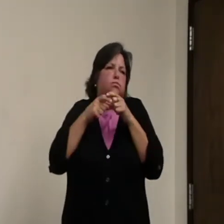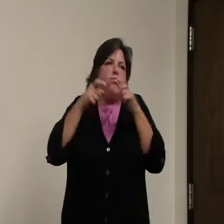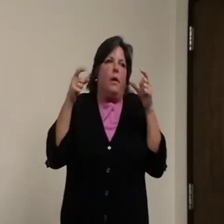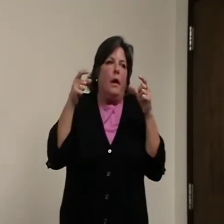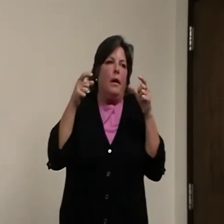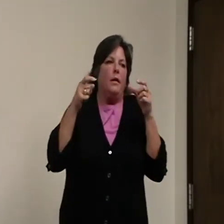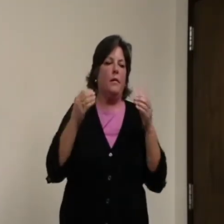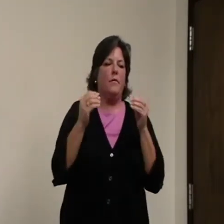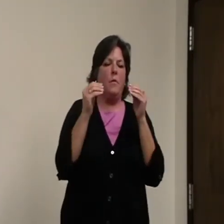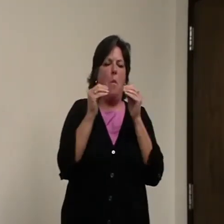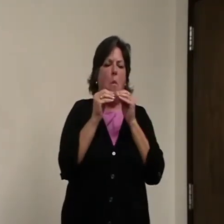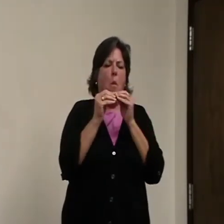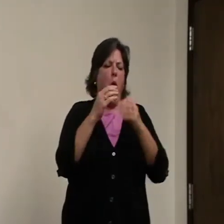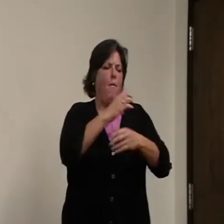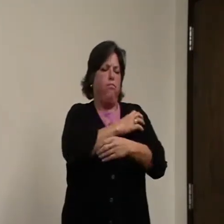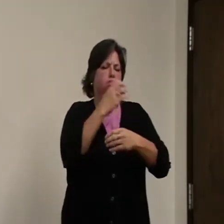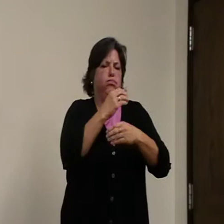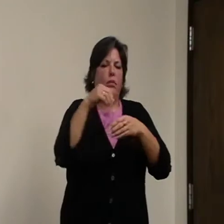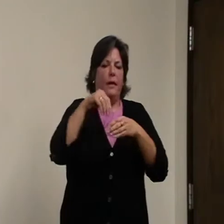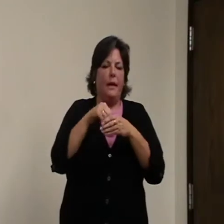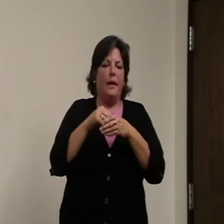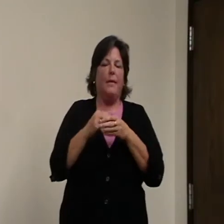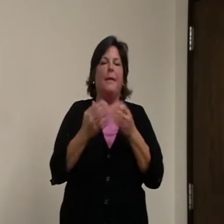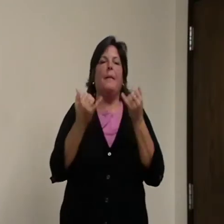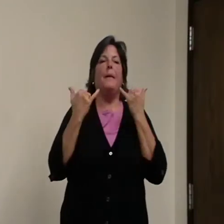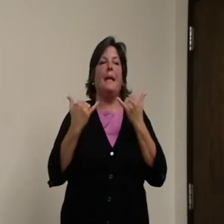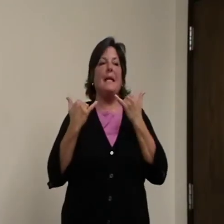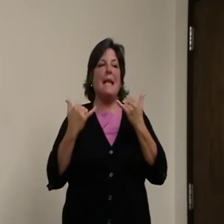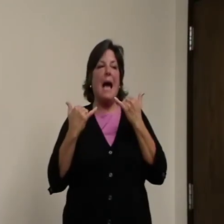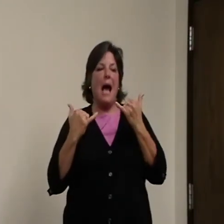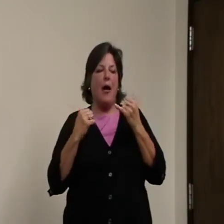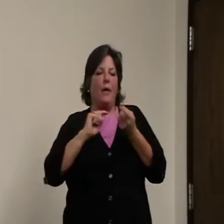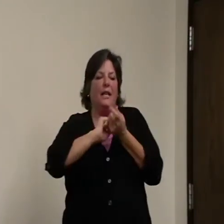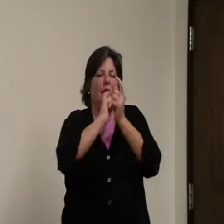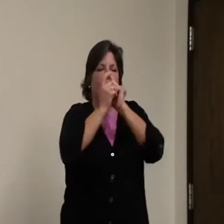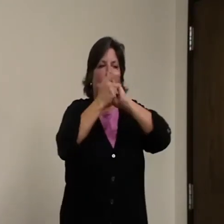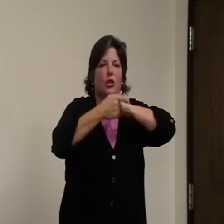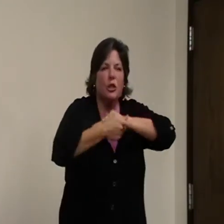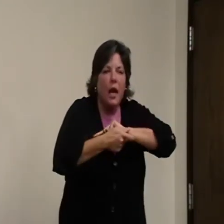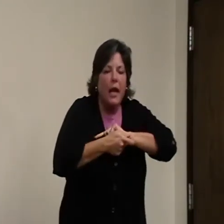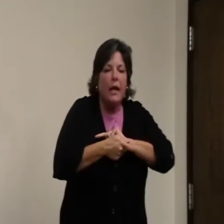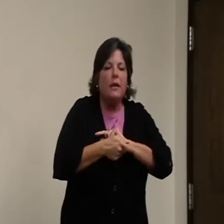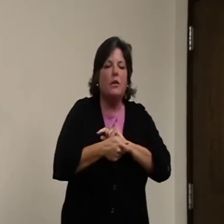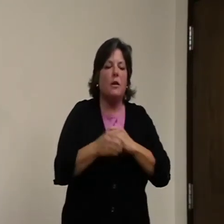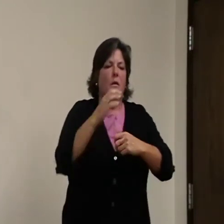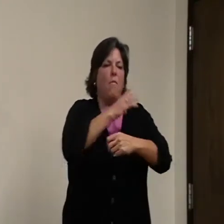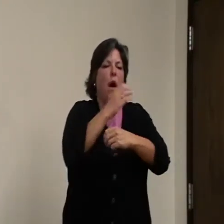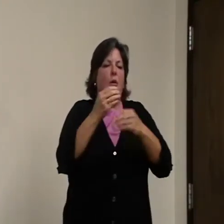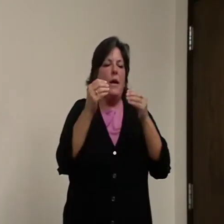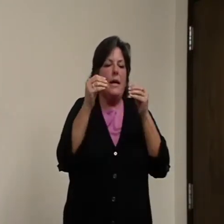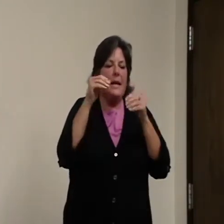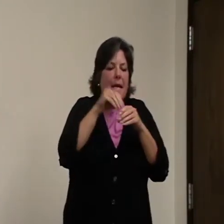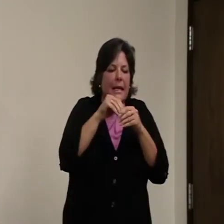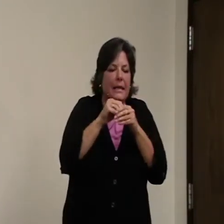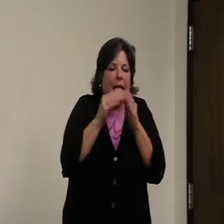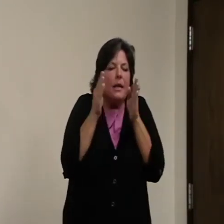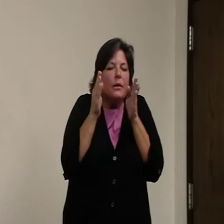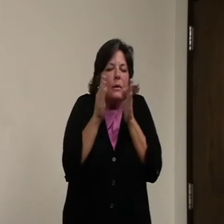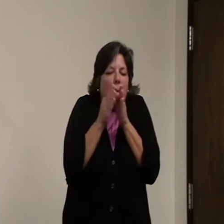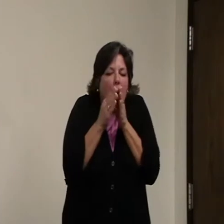much anymore. The smaller hearing aids, I would say the most popular right now are this type of hearing aid,